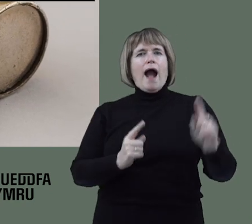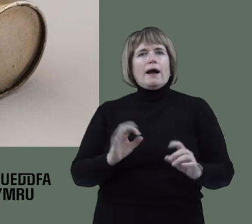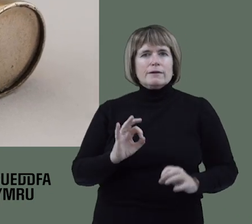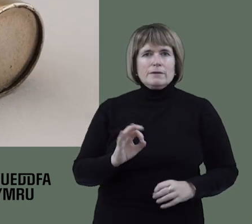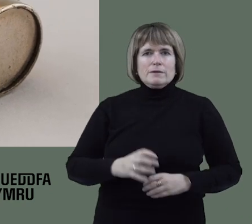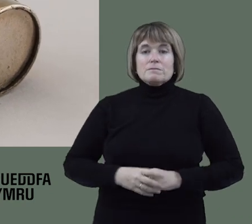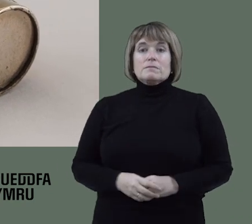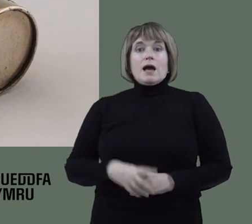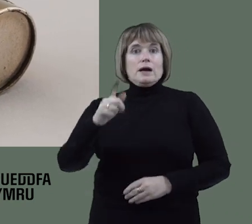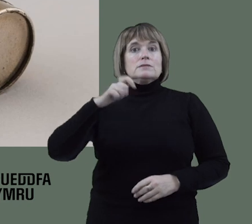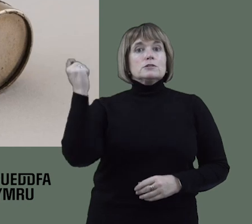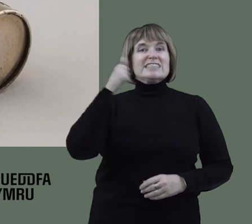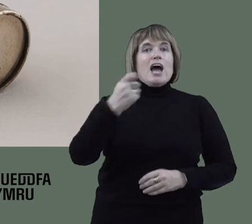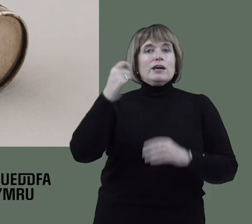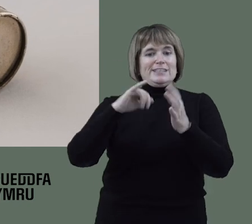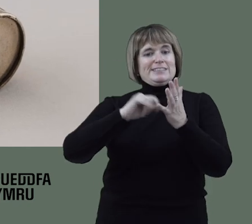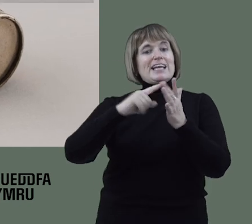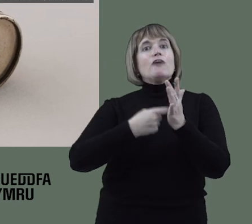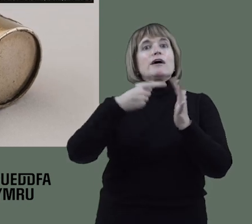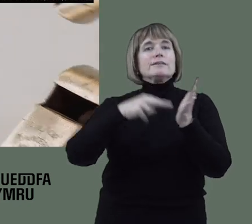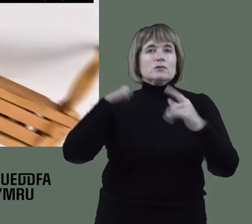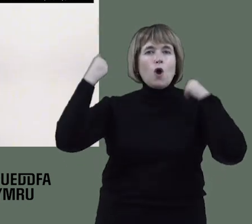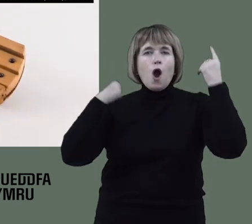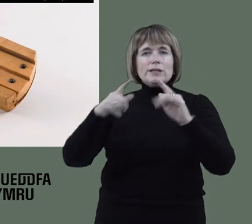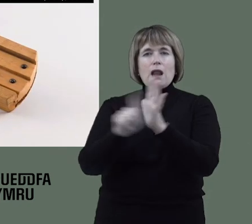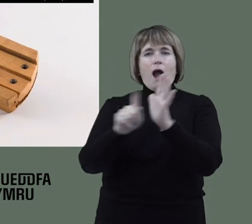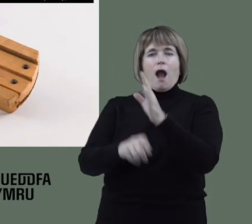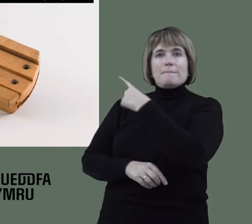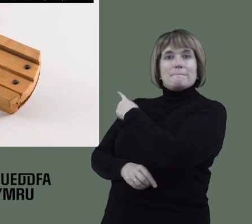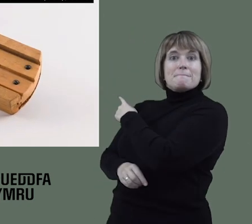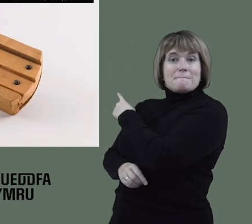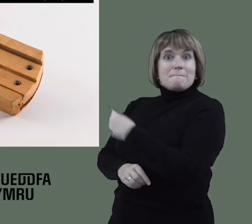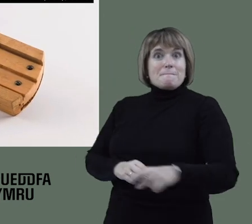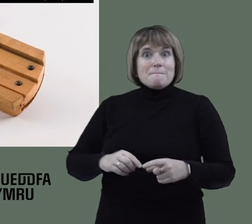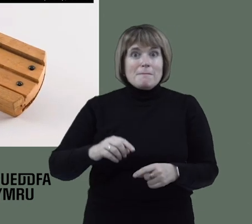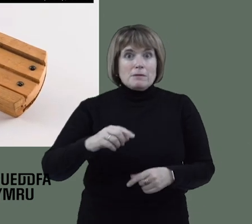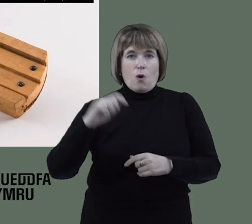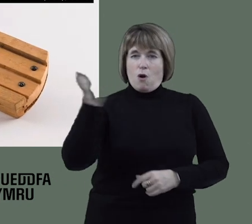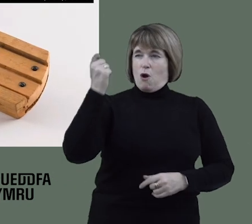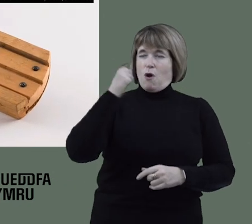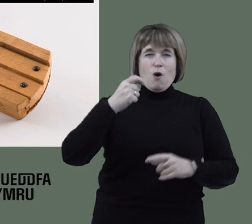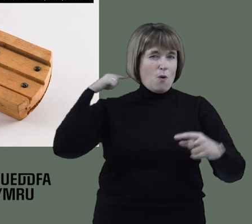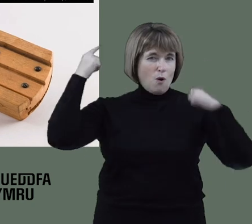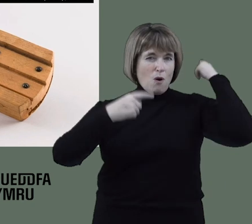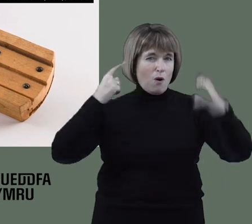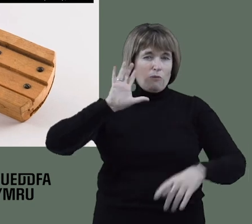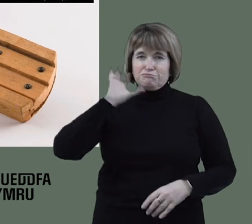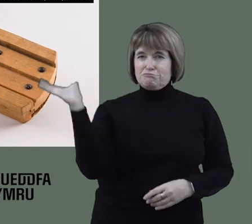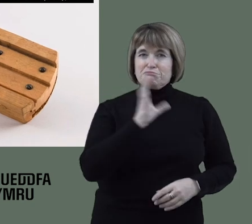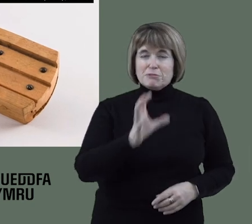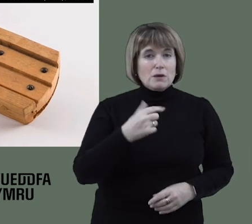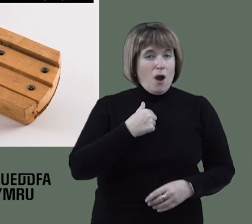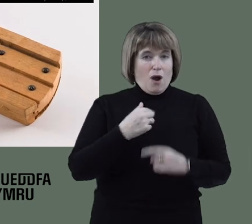a siren in Dowlais, and it was right opposite my bedroom. So when the siren went off,